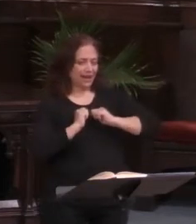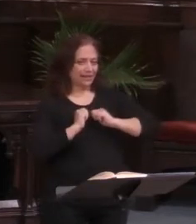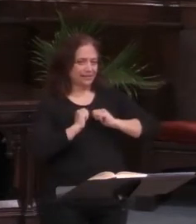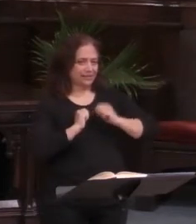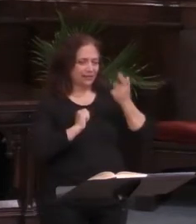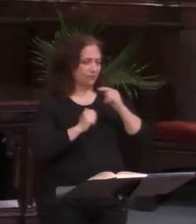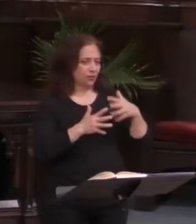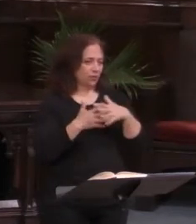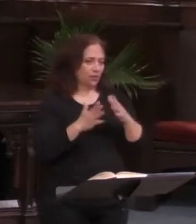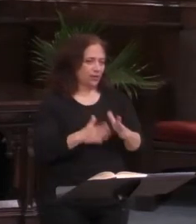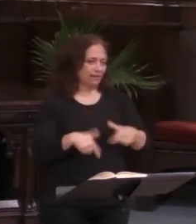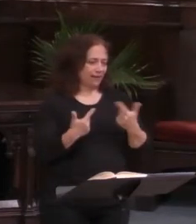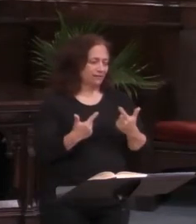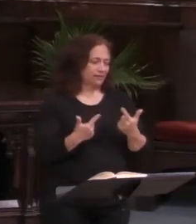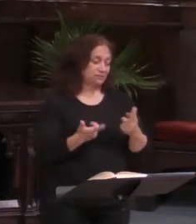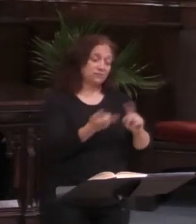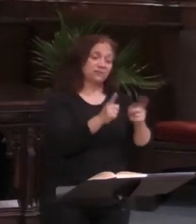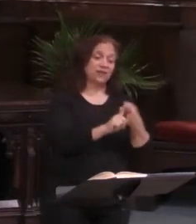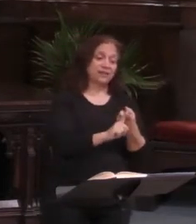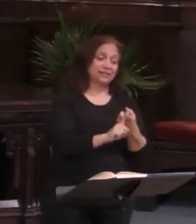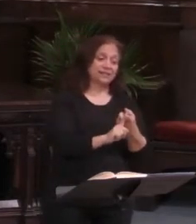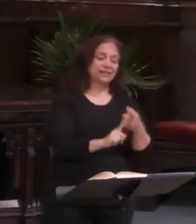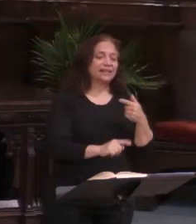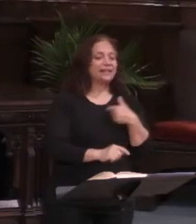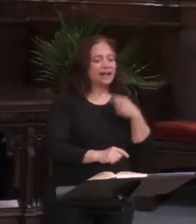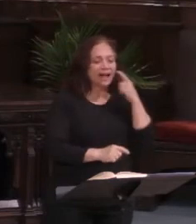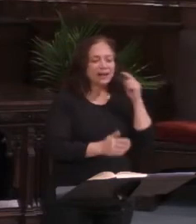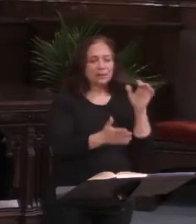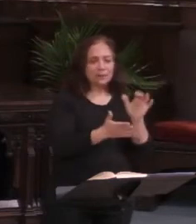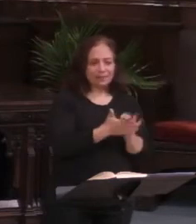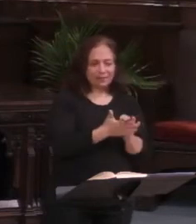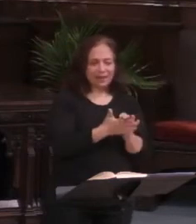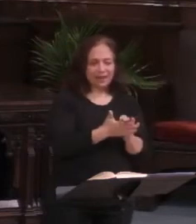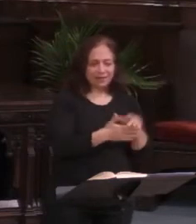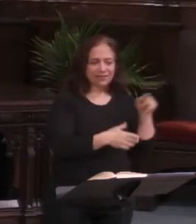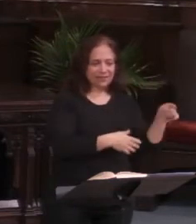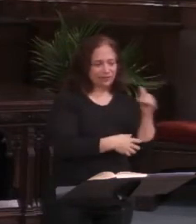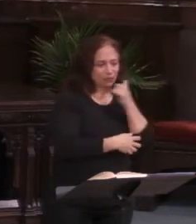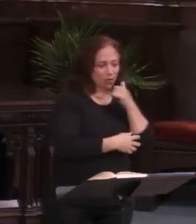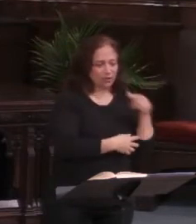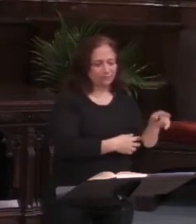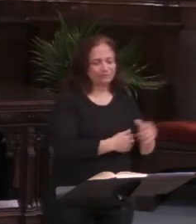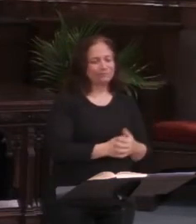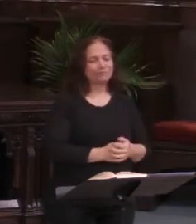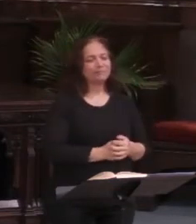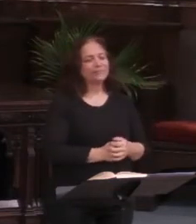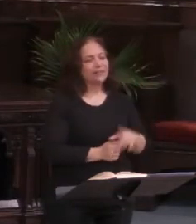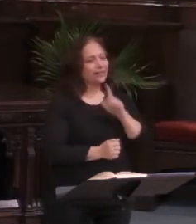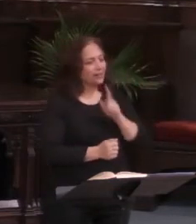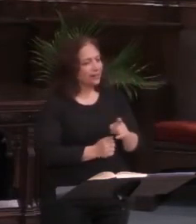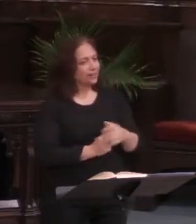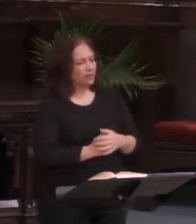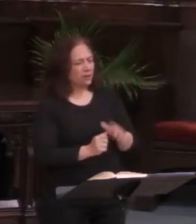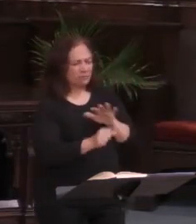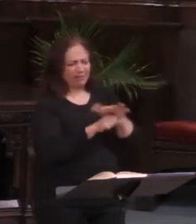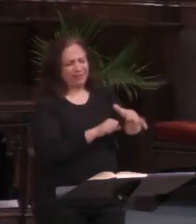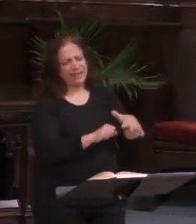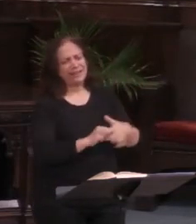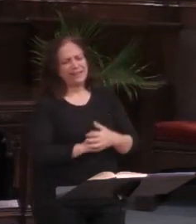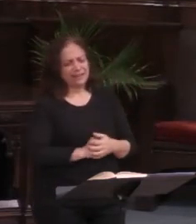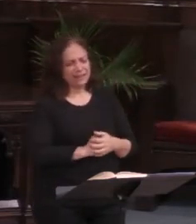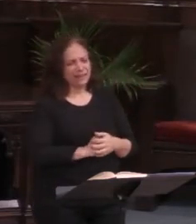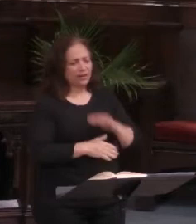lives. But friends, I believe Fitzgerald was wrong. There are plenty of them.